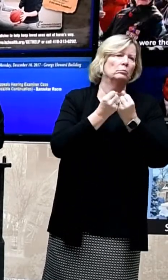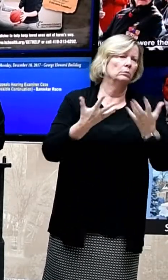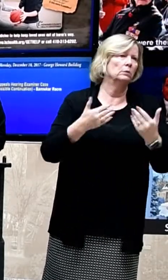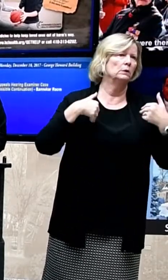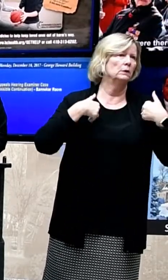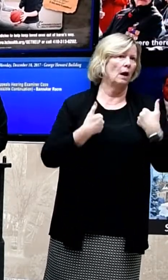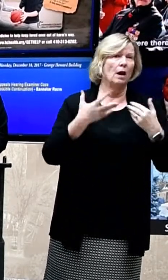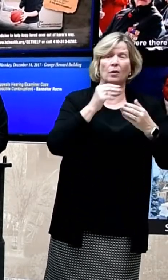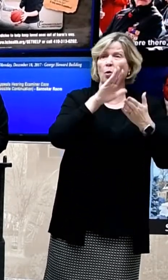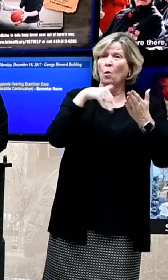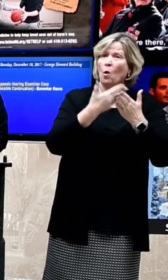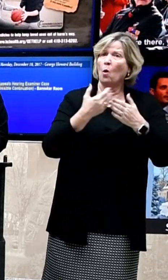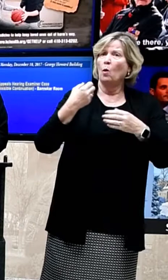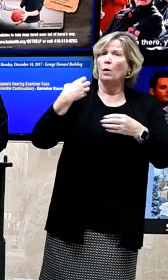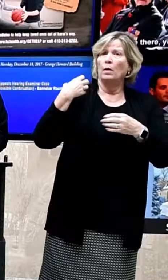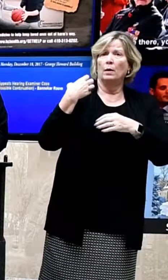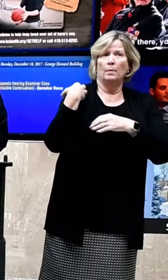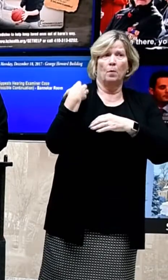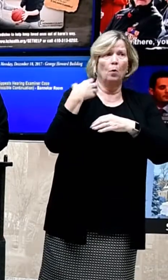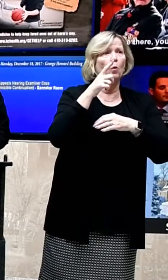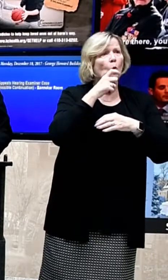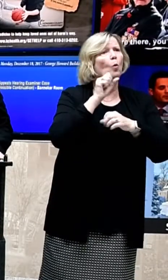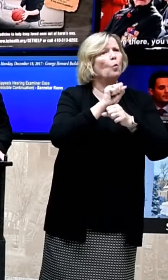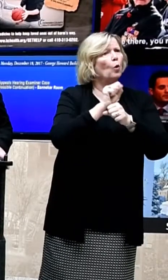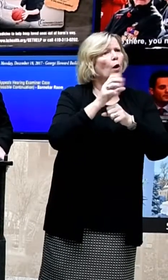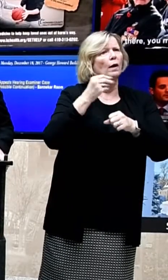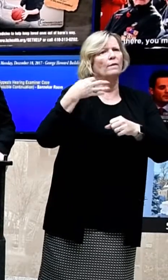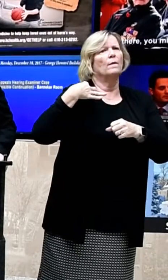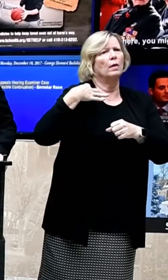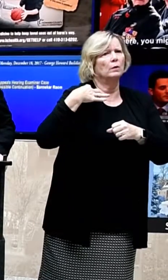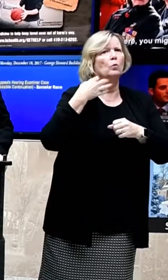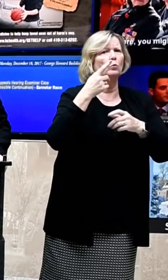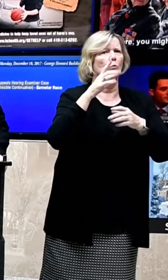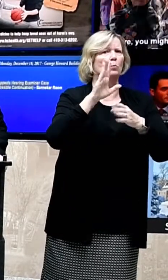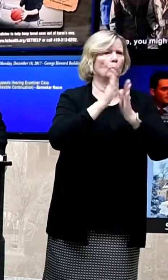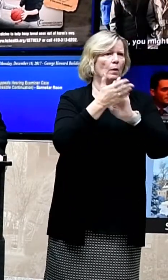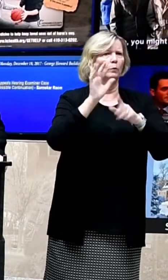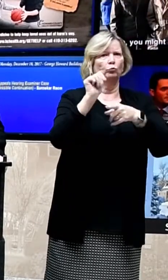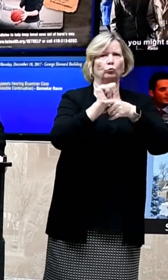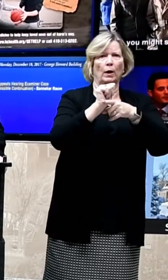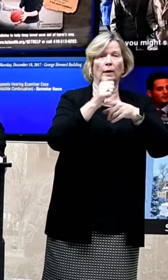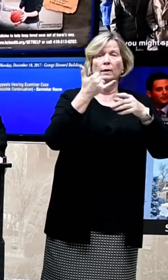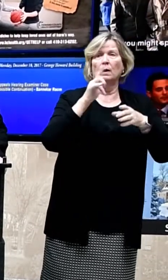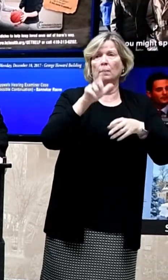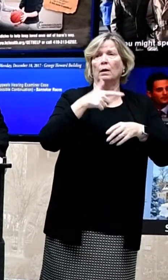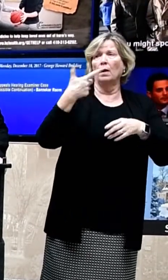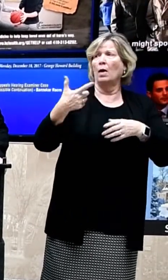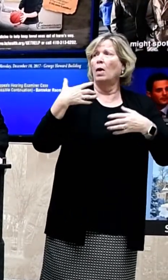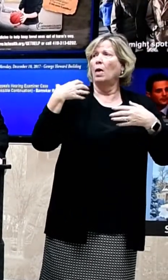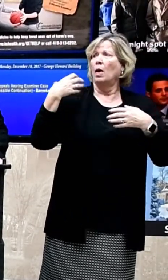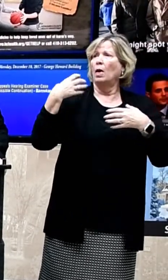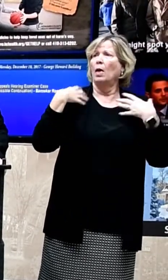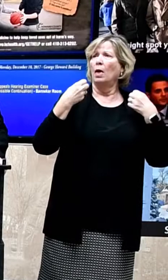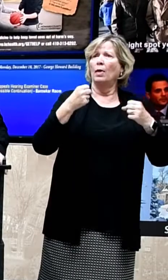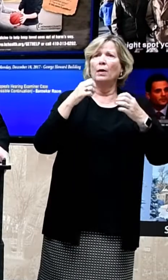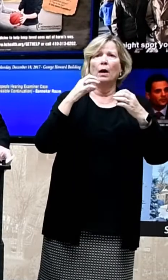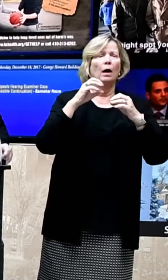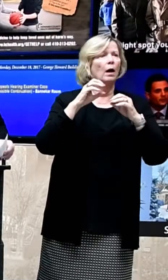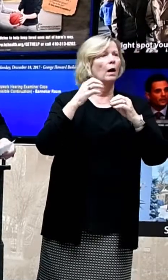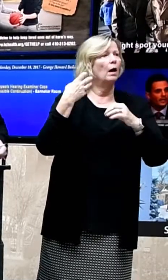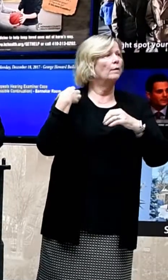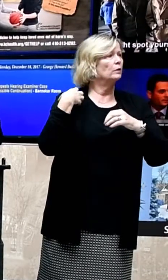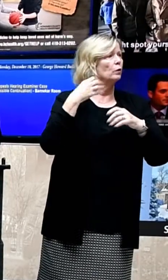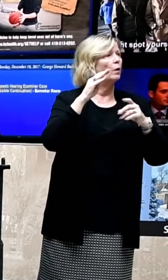who have volunteered to get trained. And now I'd like to turn over the podium to our health officer, Dr. Maura Rossman, who has